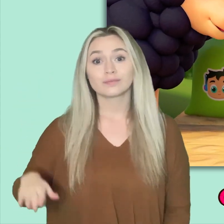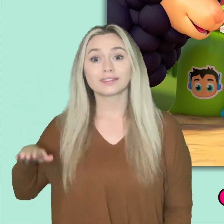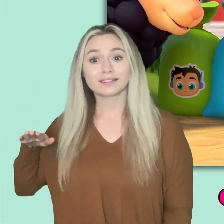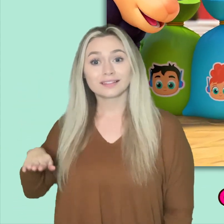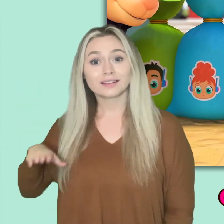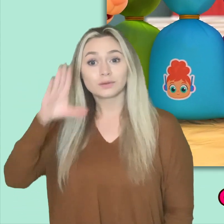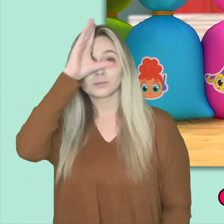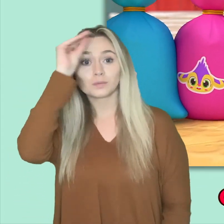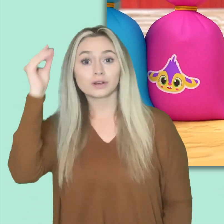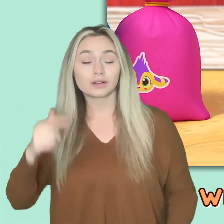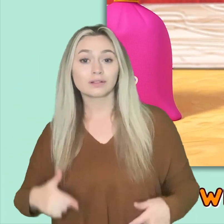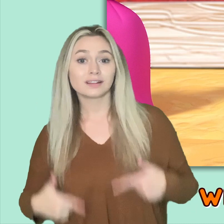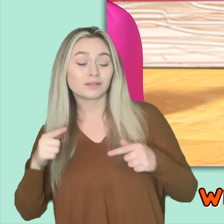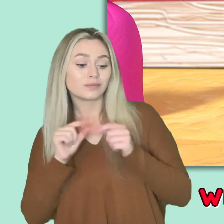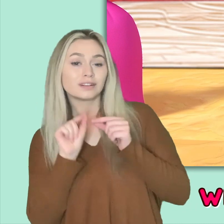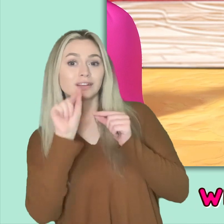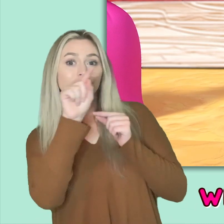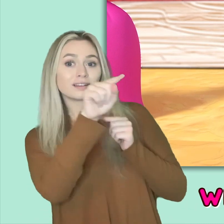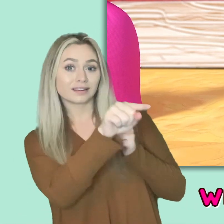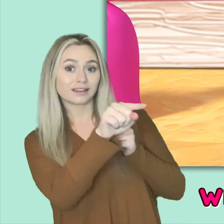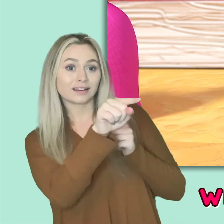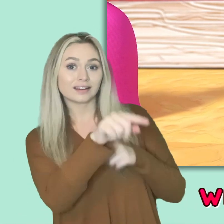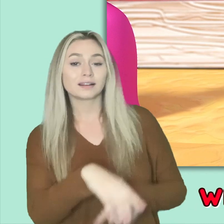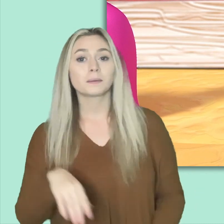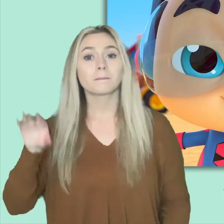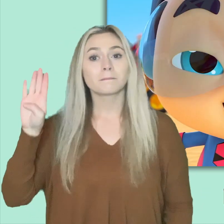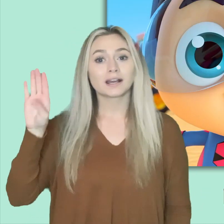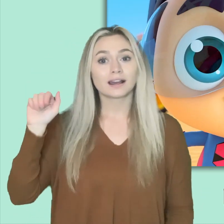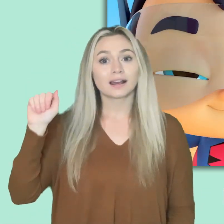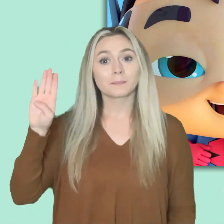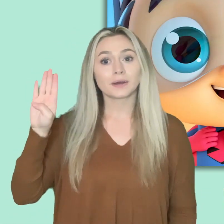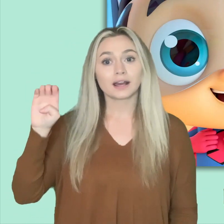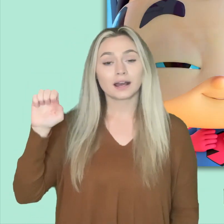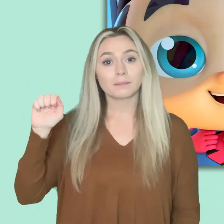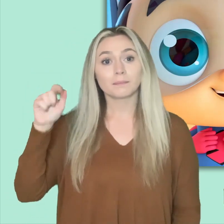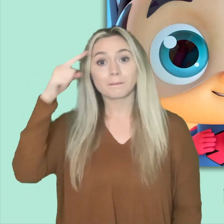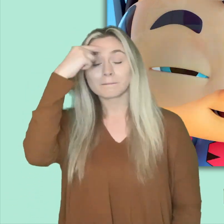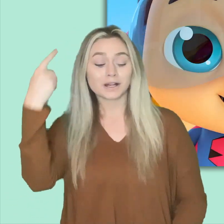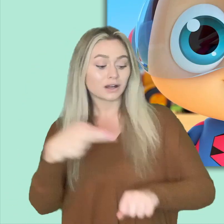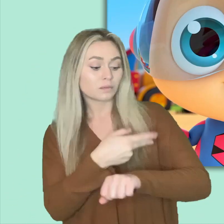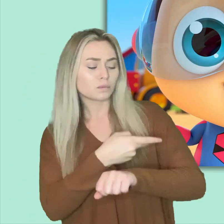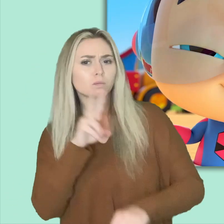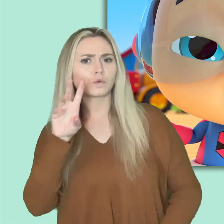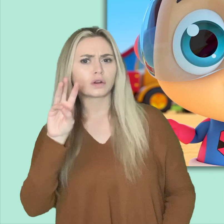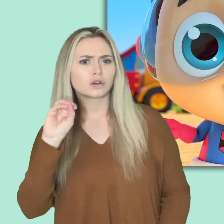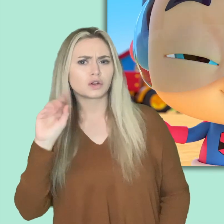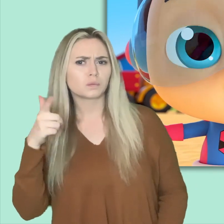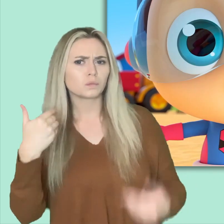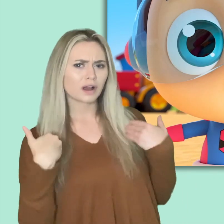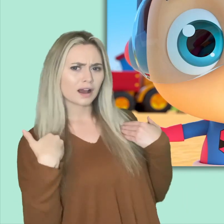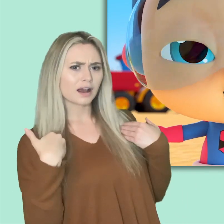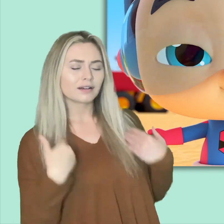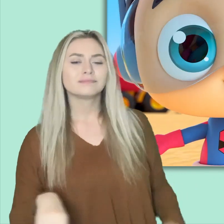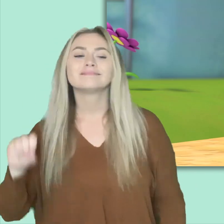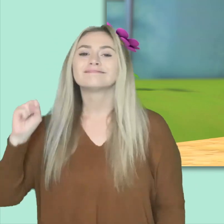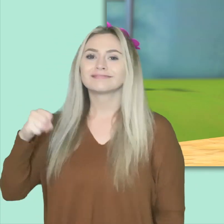for the little boy Who lives down the lane. B-B-Black Sheep, Have you any